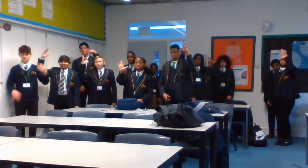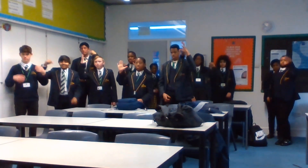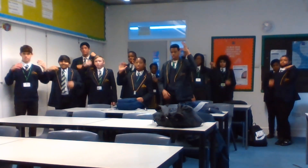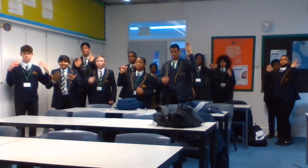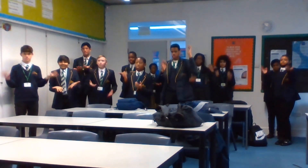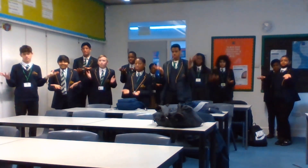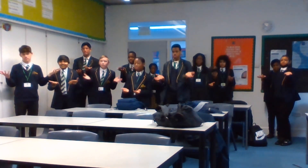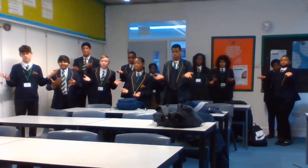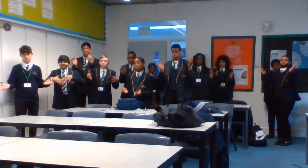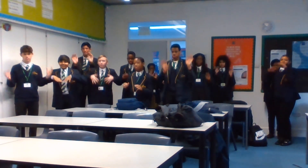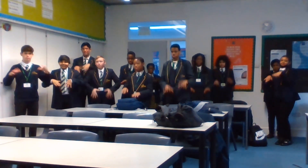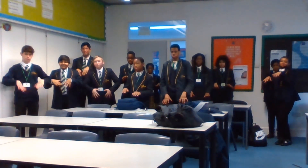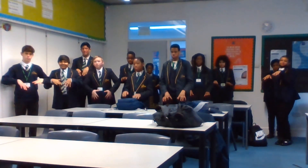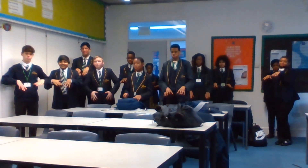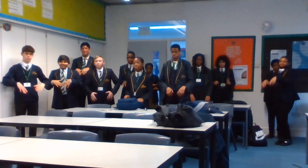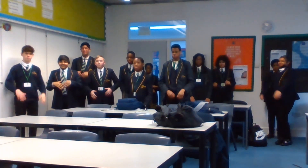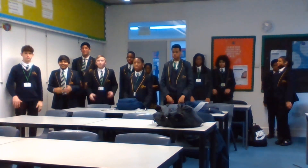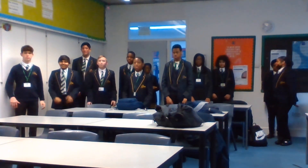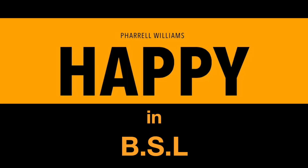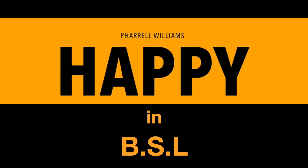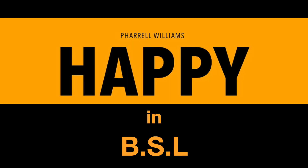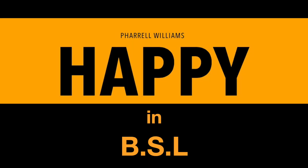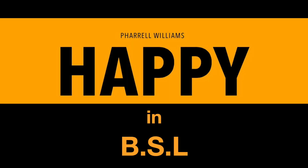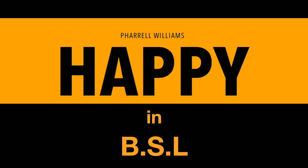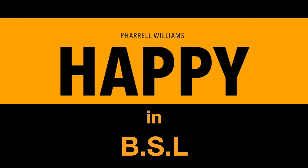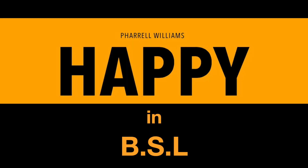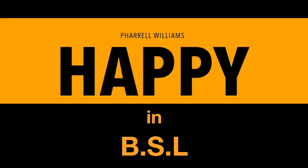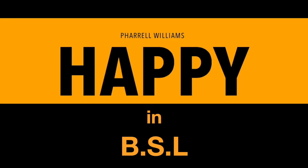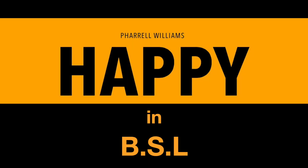Sunshine, she's here, you can take a break.